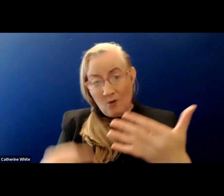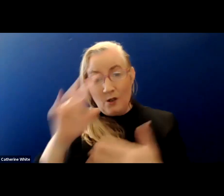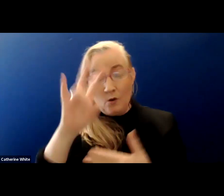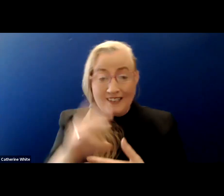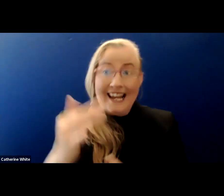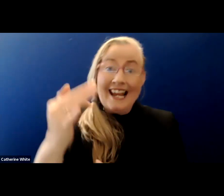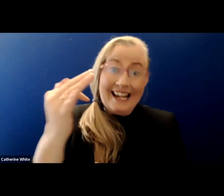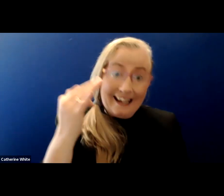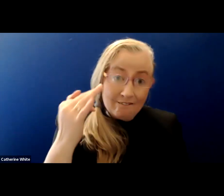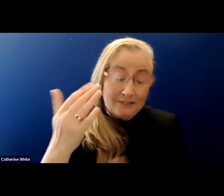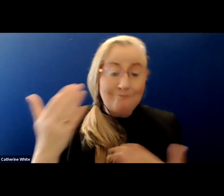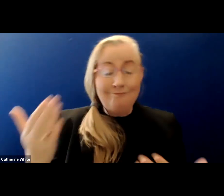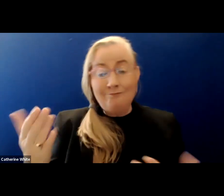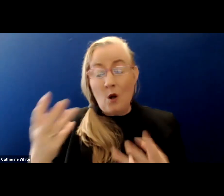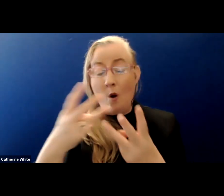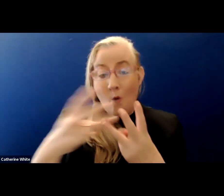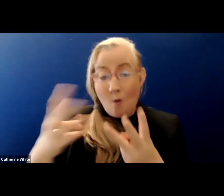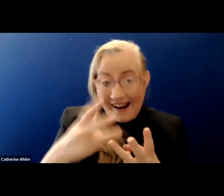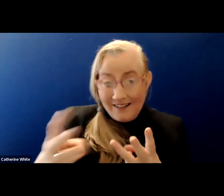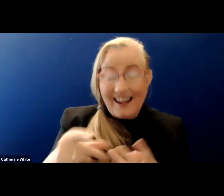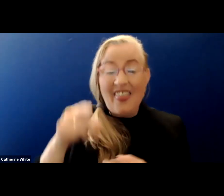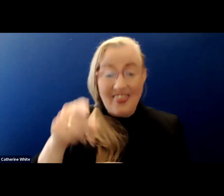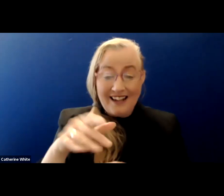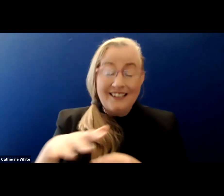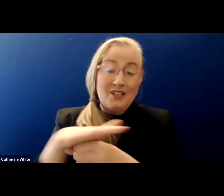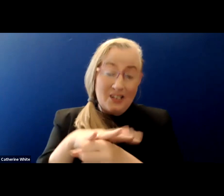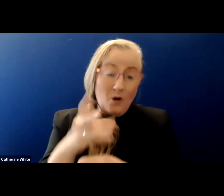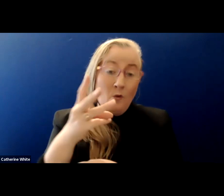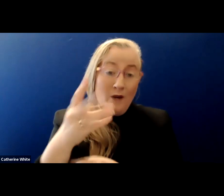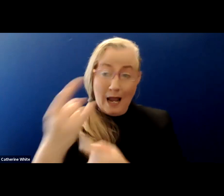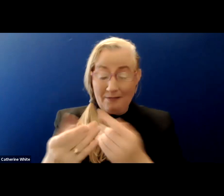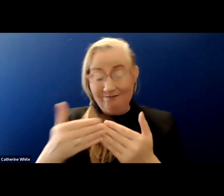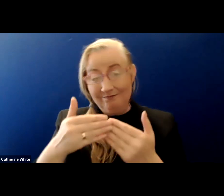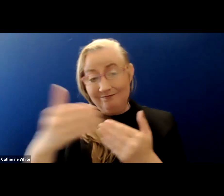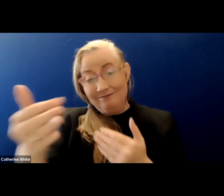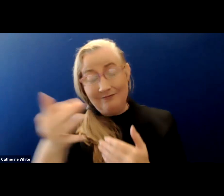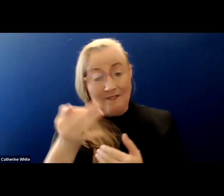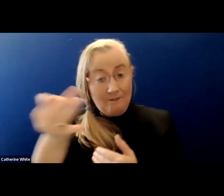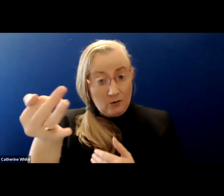when such a situation comes before it in the future.